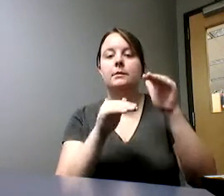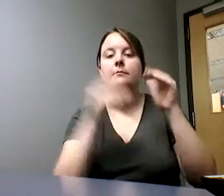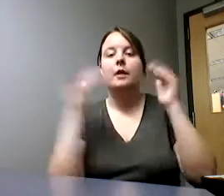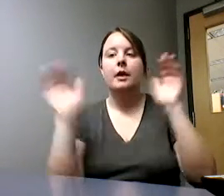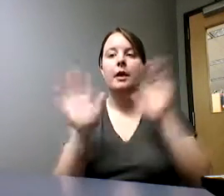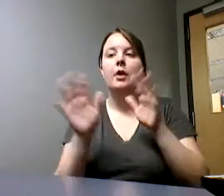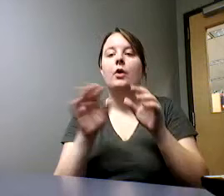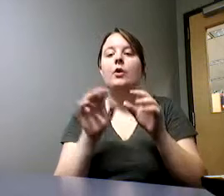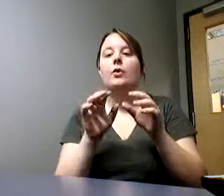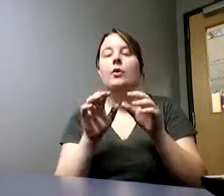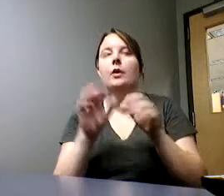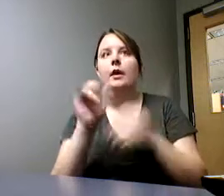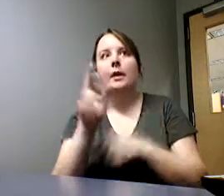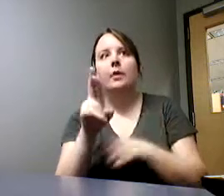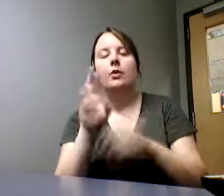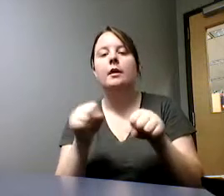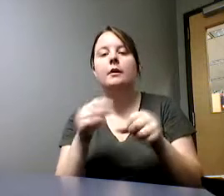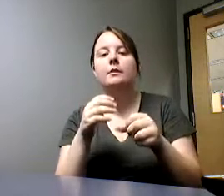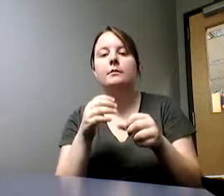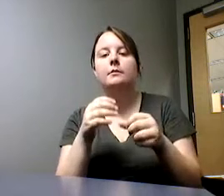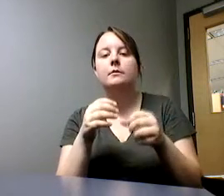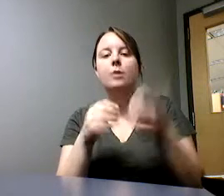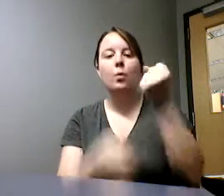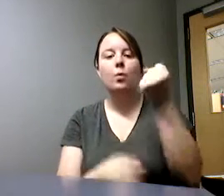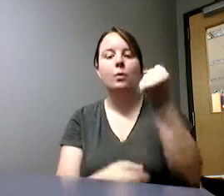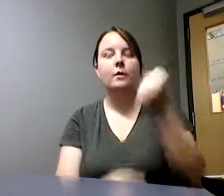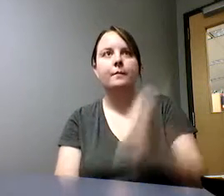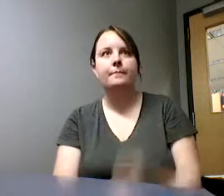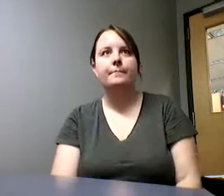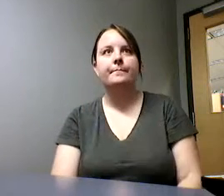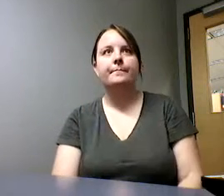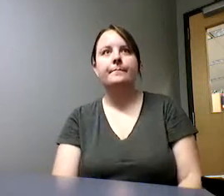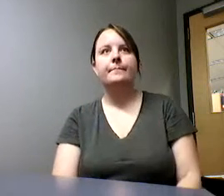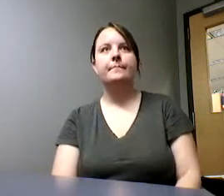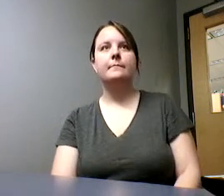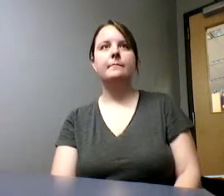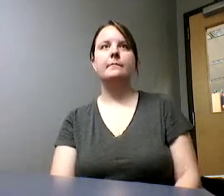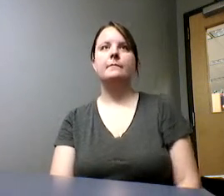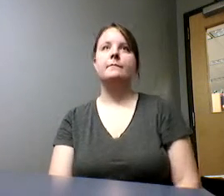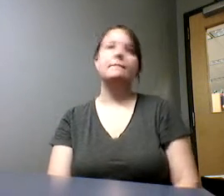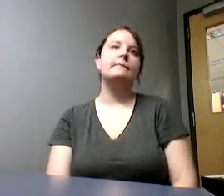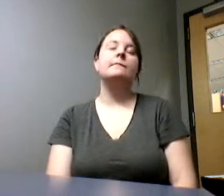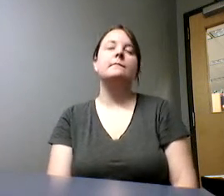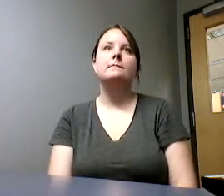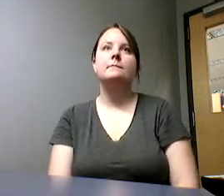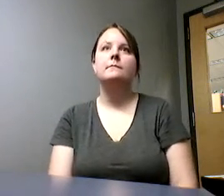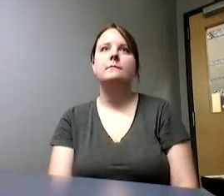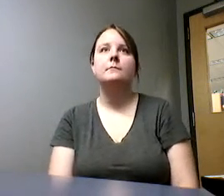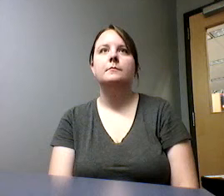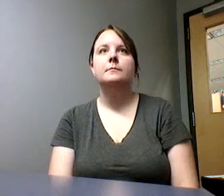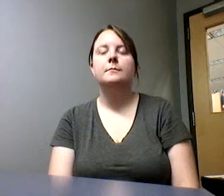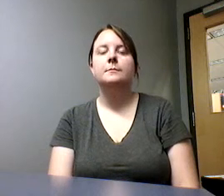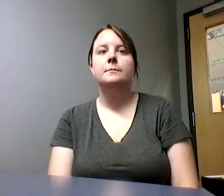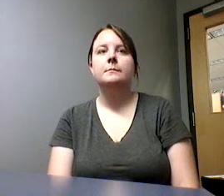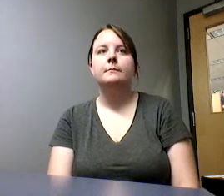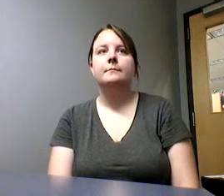Measure of the amount of water vapor actually in the air compared with the maximum that the air can hold at a certain temperature. Now, when